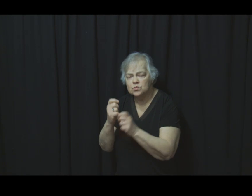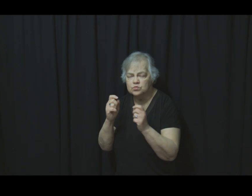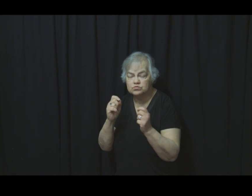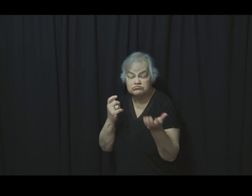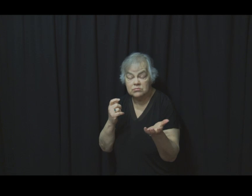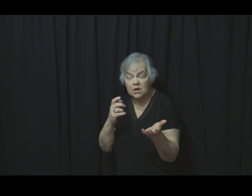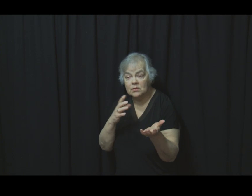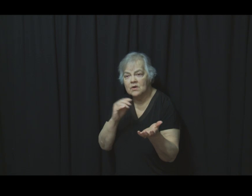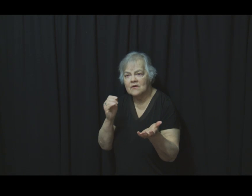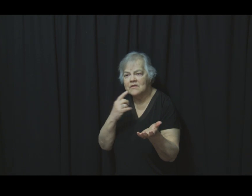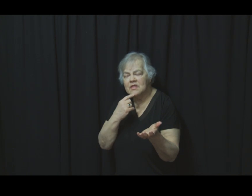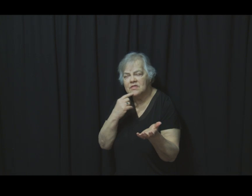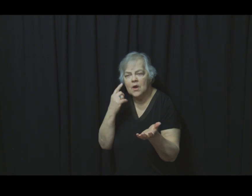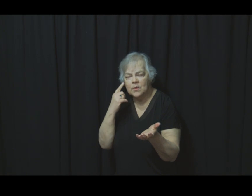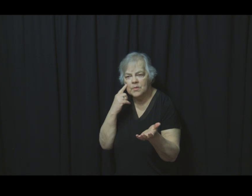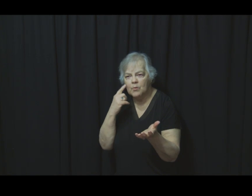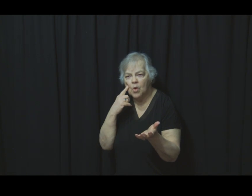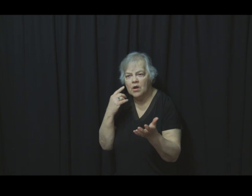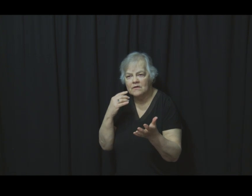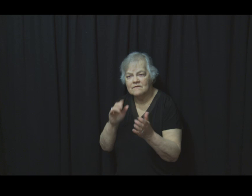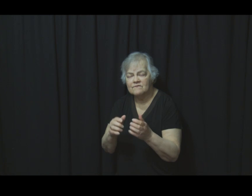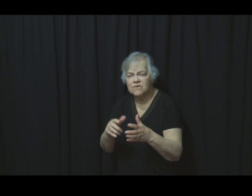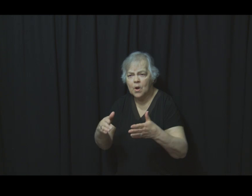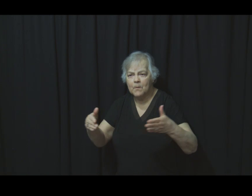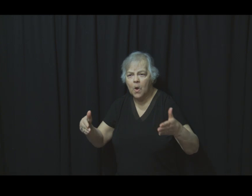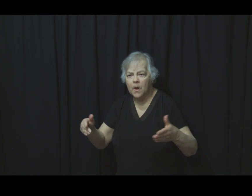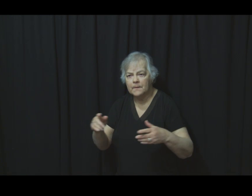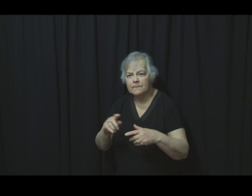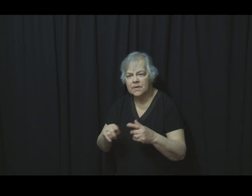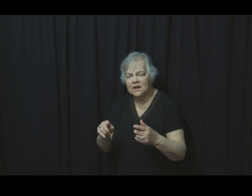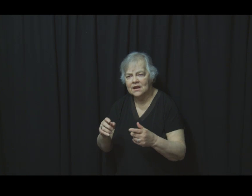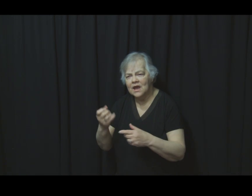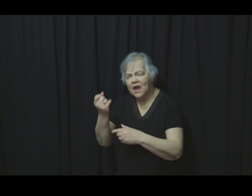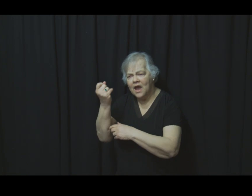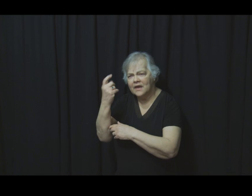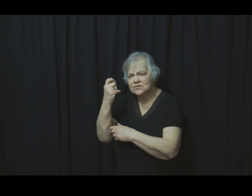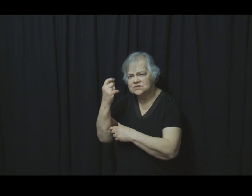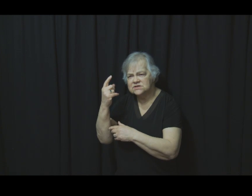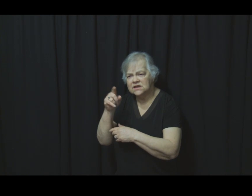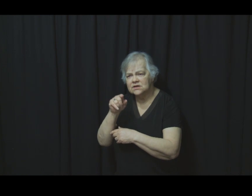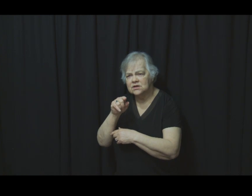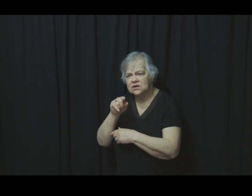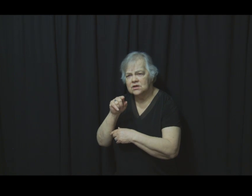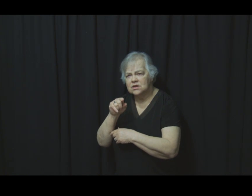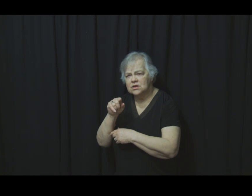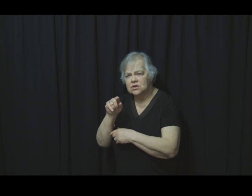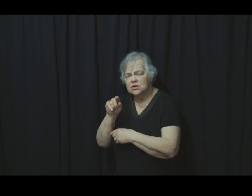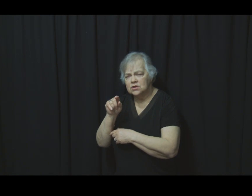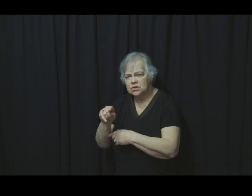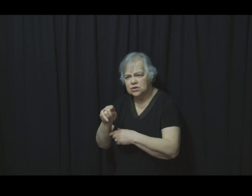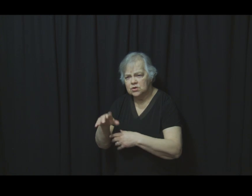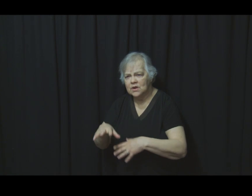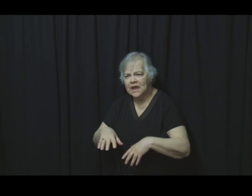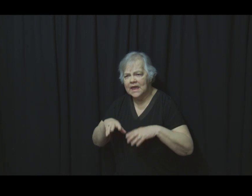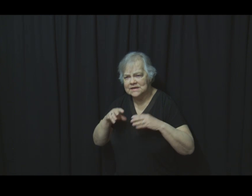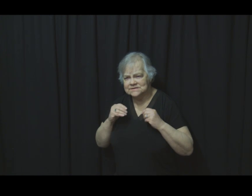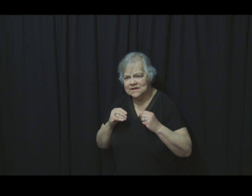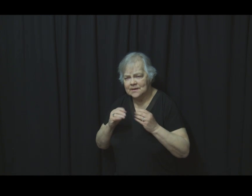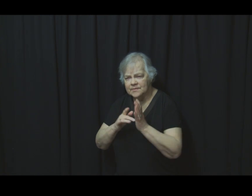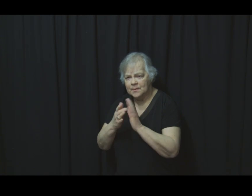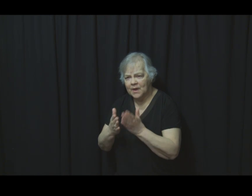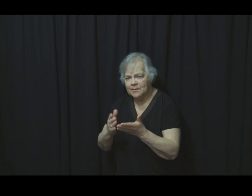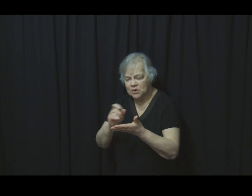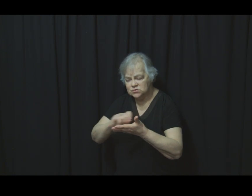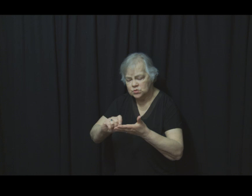little more of a spread. So I understand that you take the Bible as written in